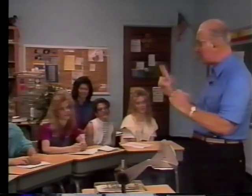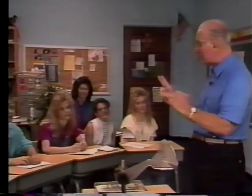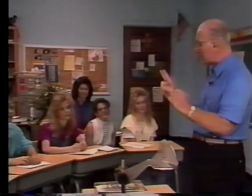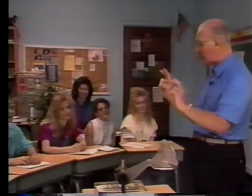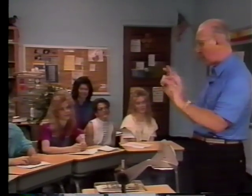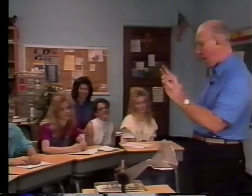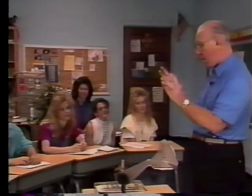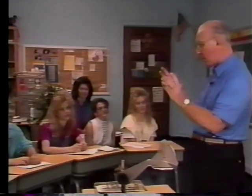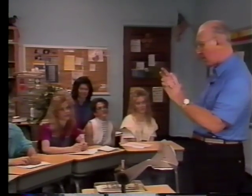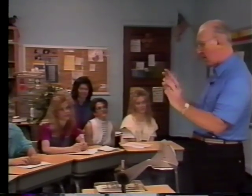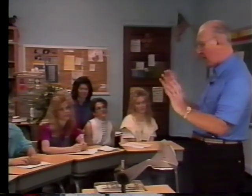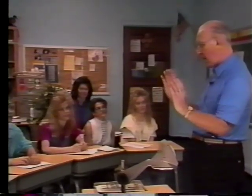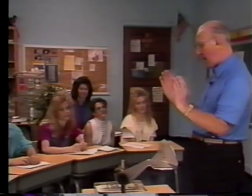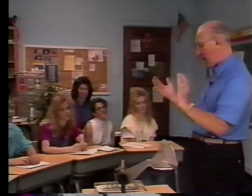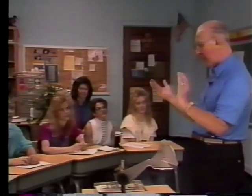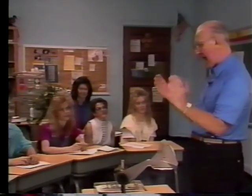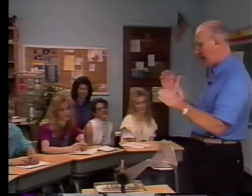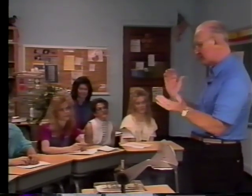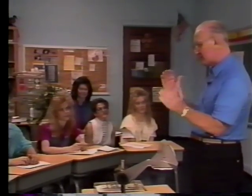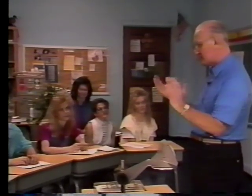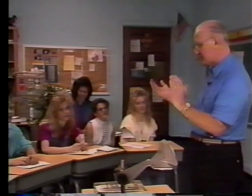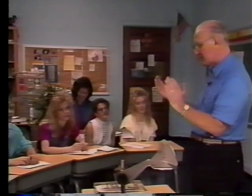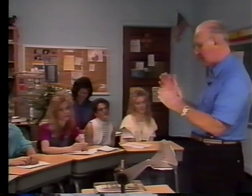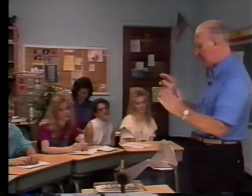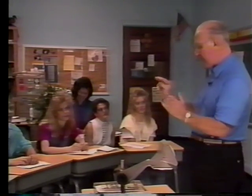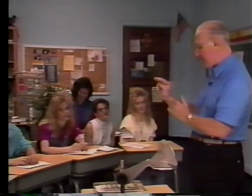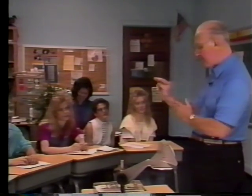Using, quote, comparison,